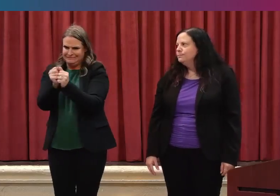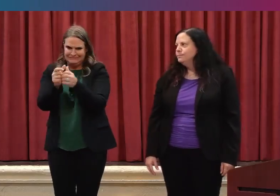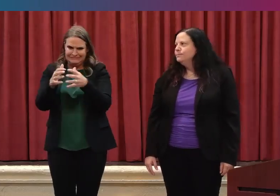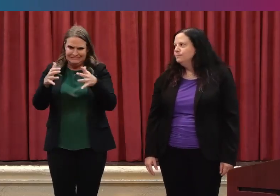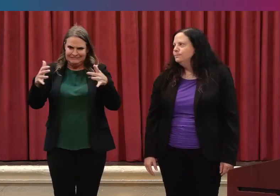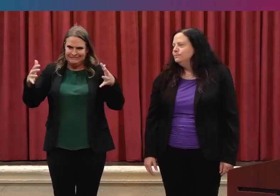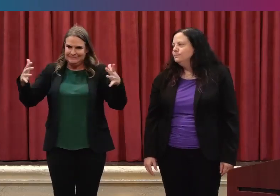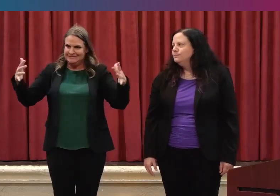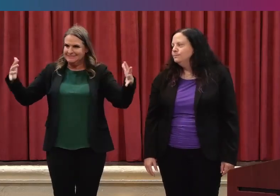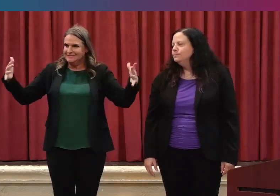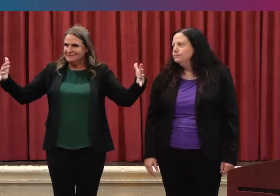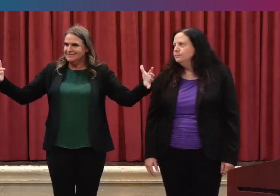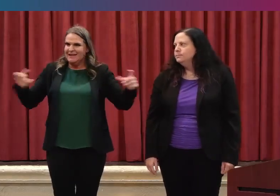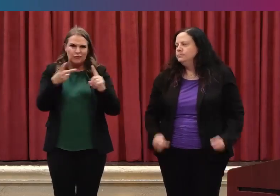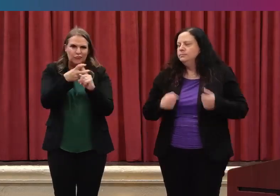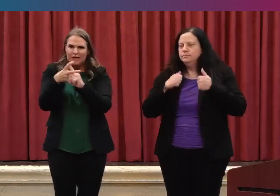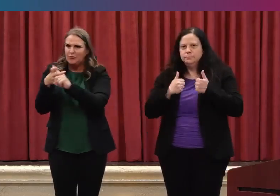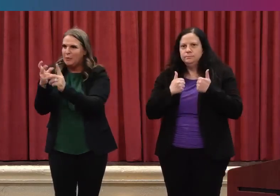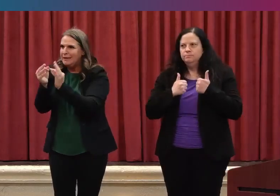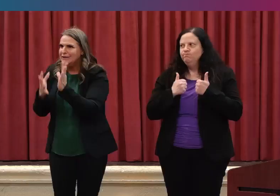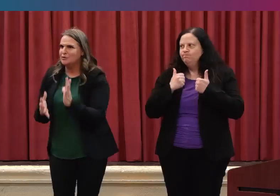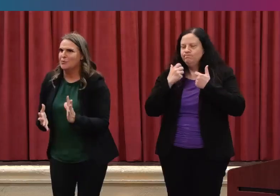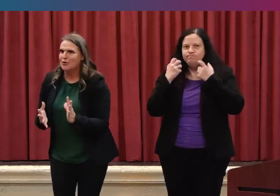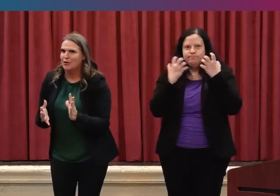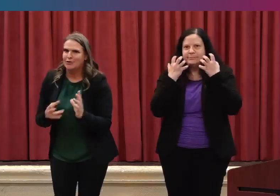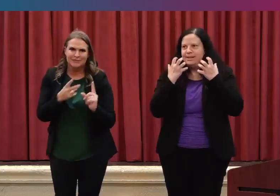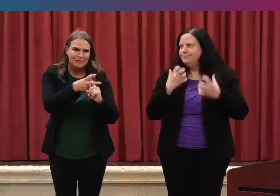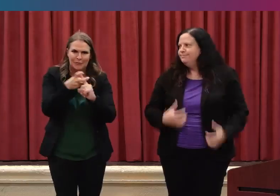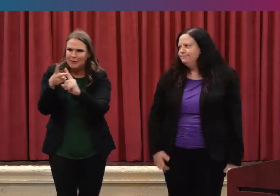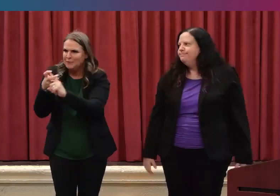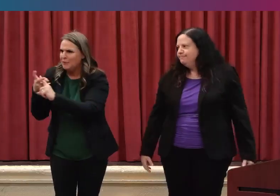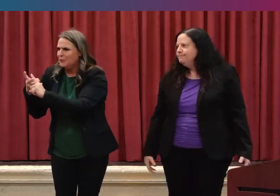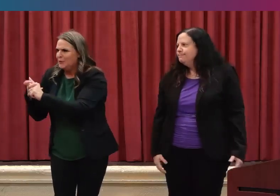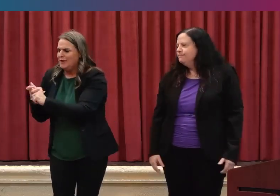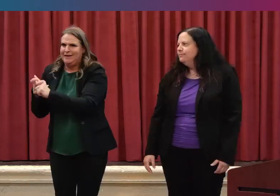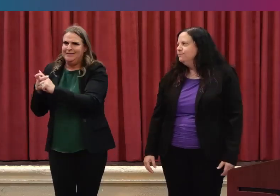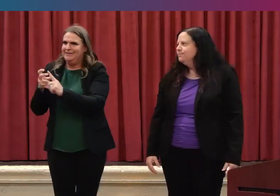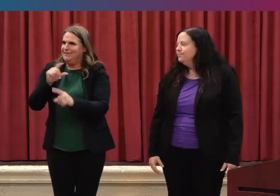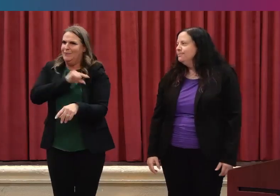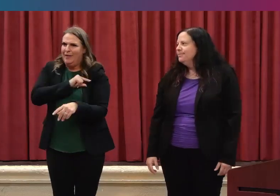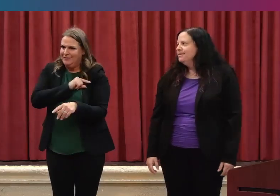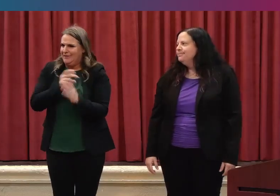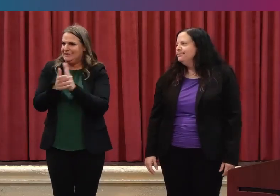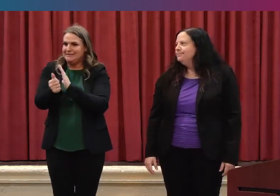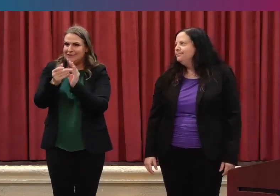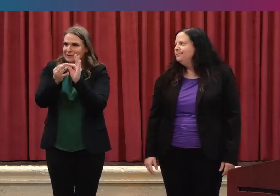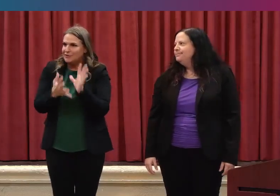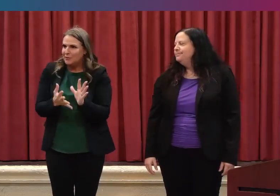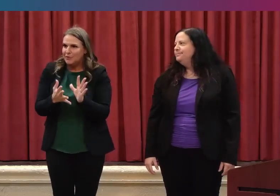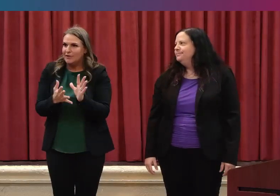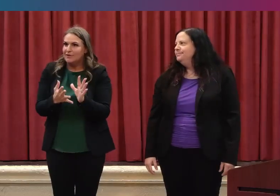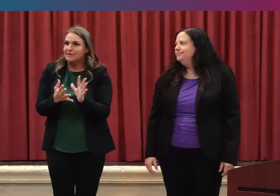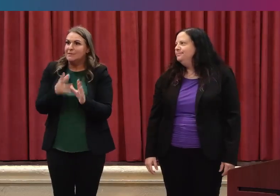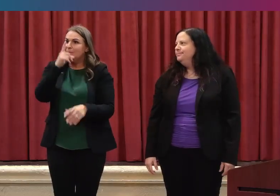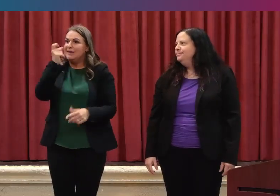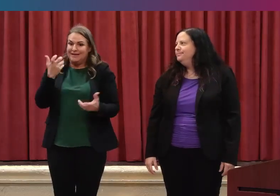create partnerships within the community, and we want to recruit more and more interpreters to work for us, particularly those that